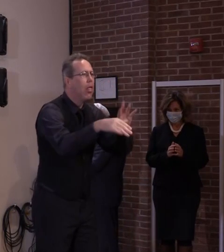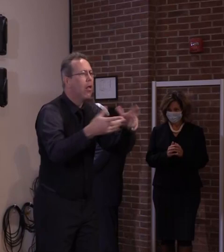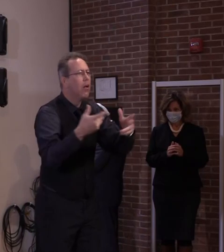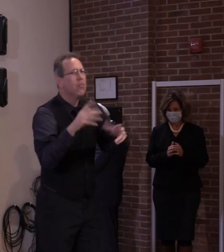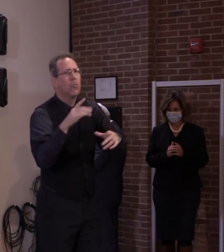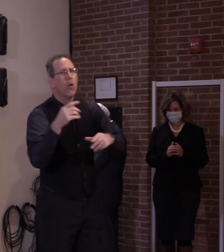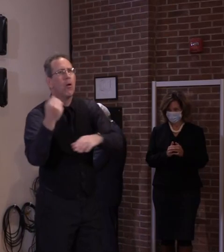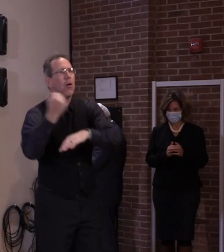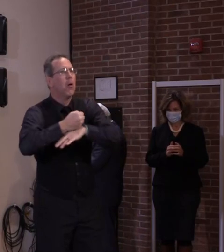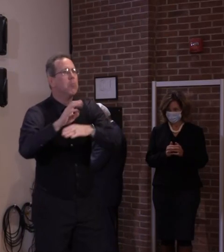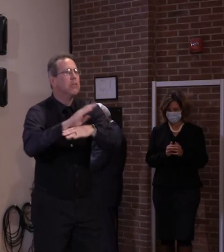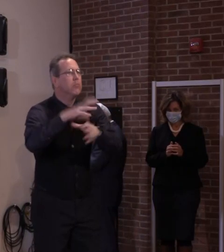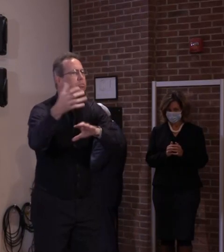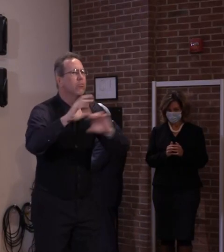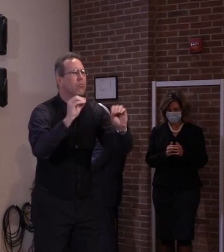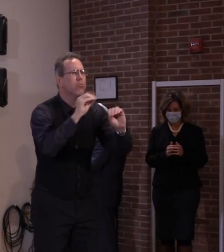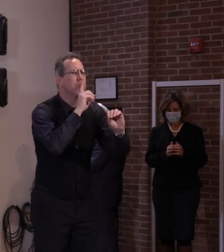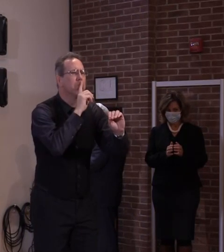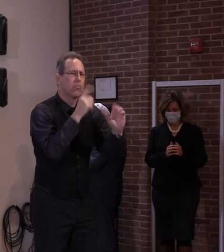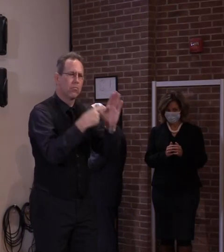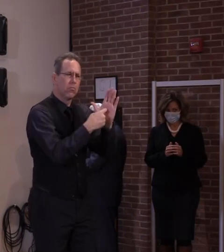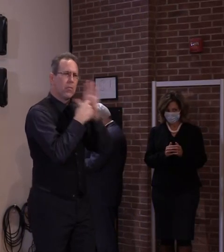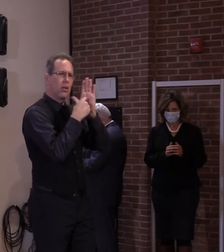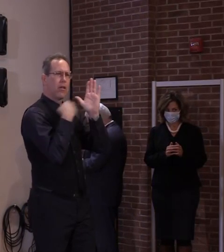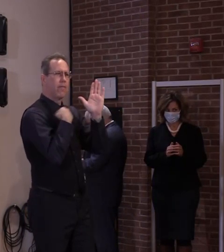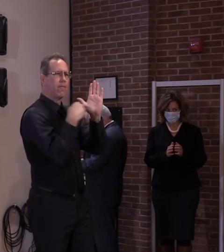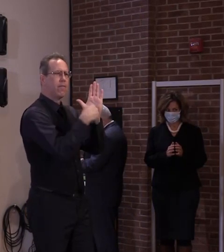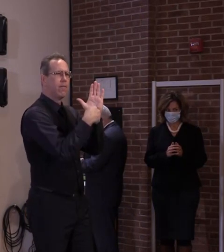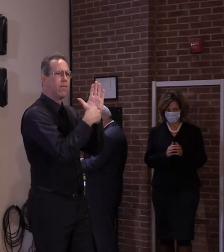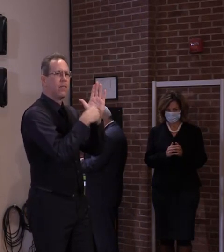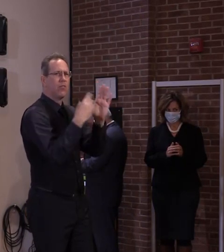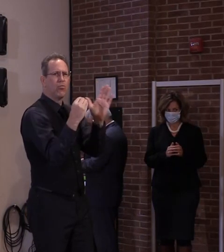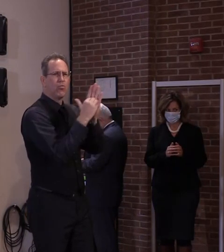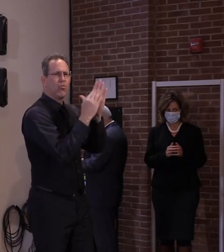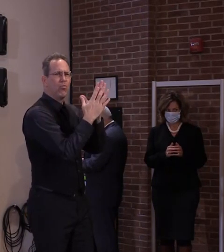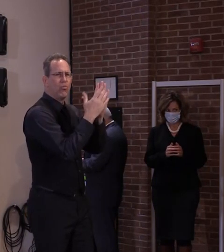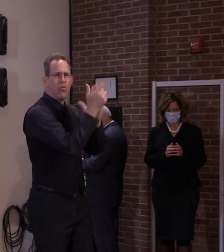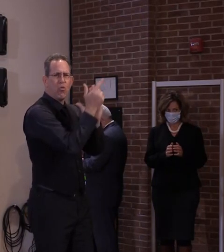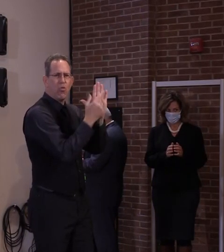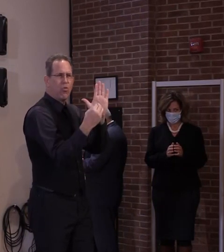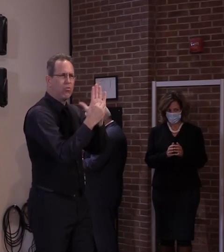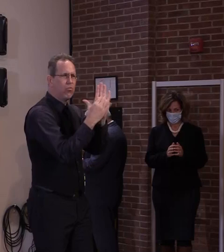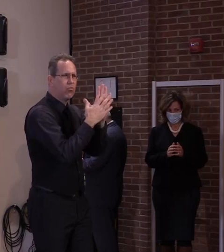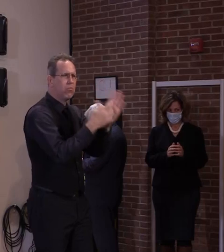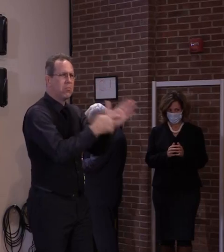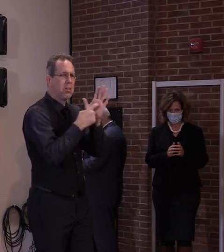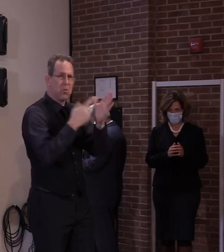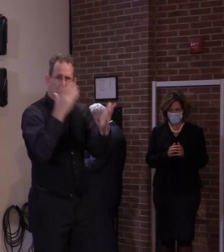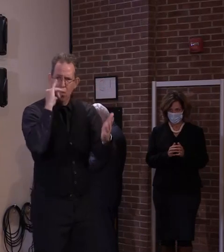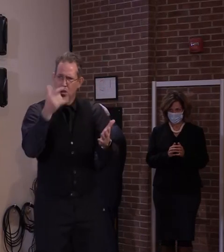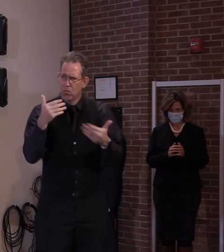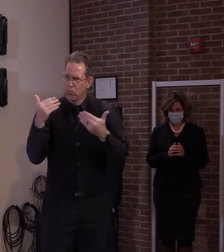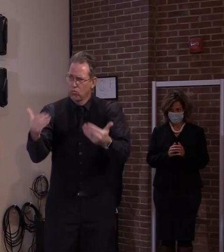a vaccine mandate as a last step to go the final distance to protect the public.